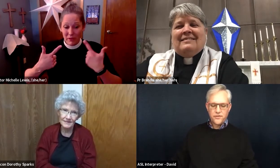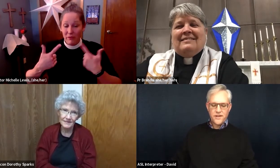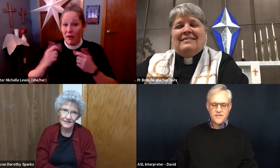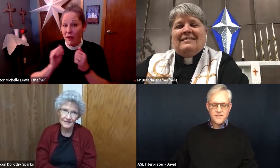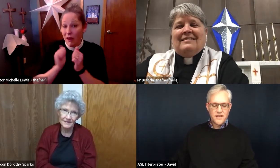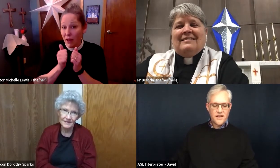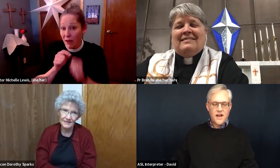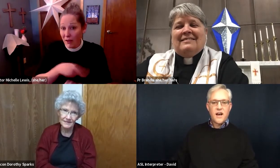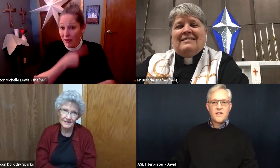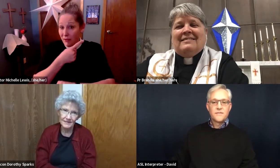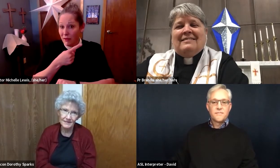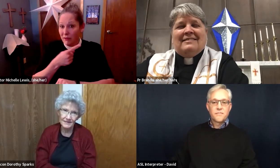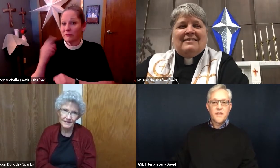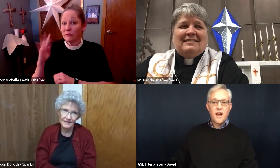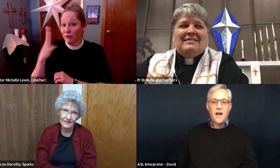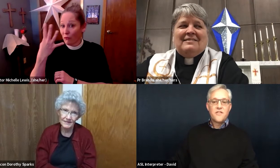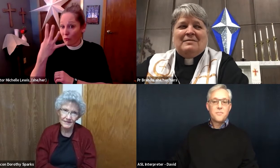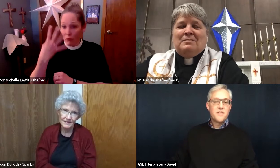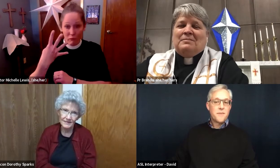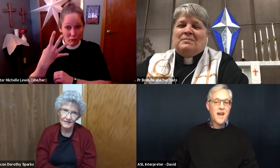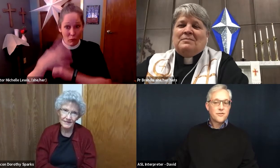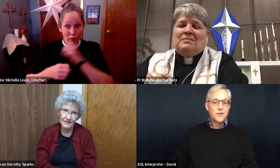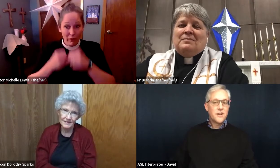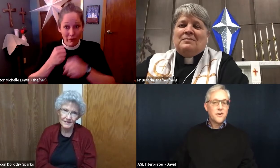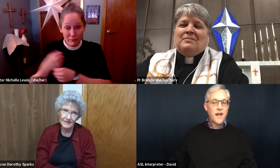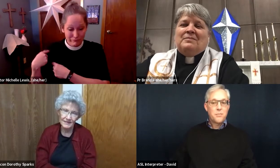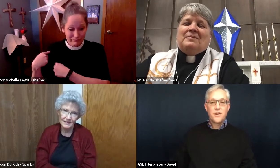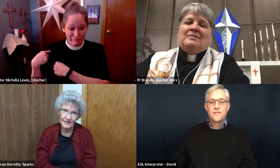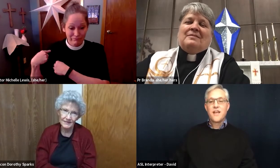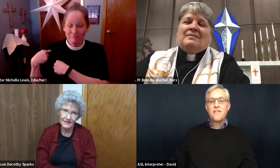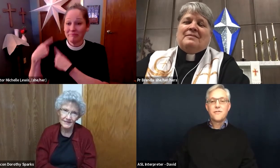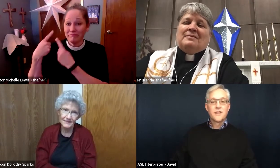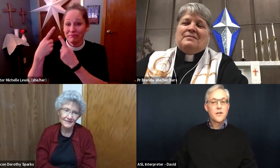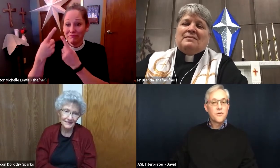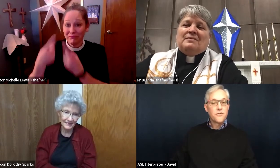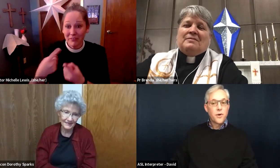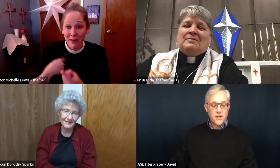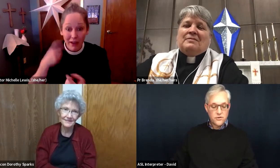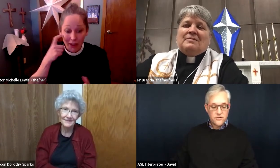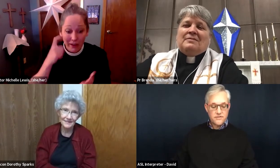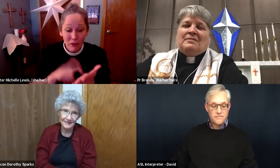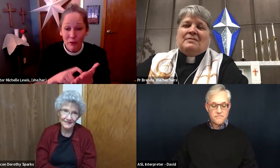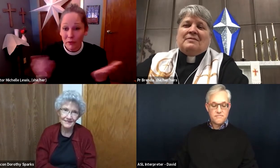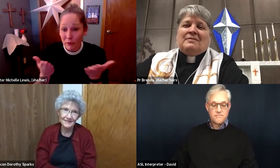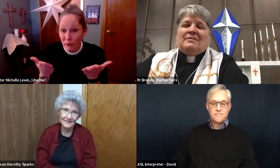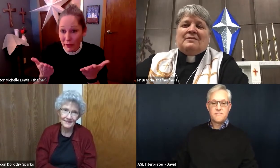Bold friends, I have been the pastor here at Bread of Life for a little over 4 years.